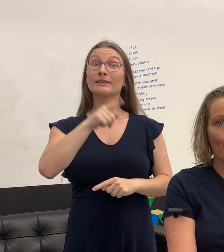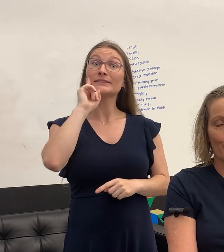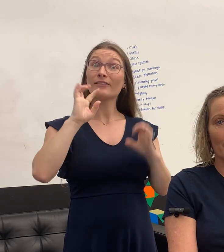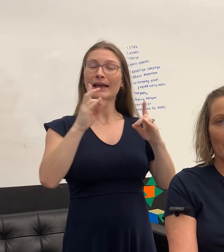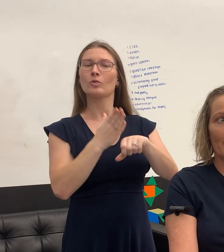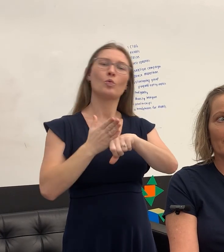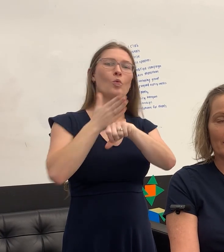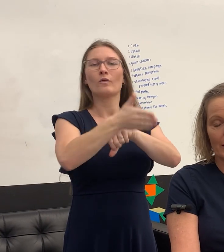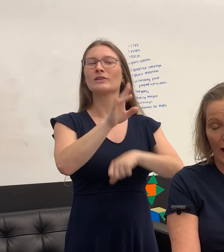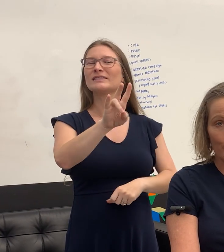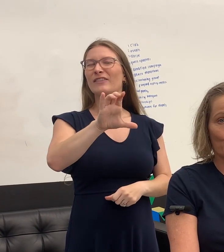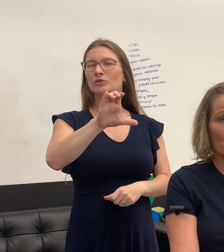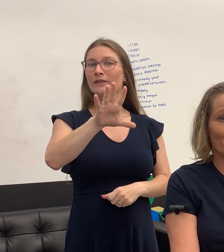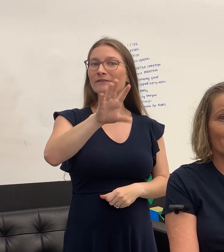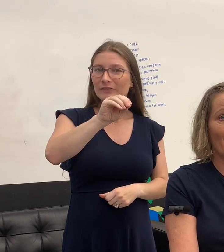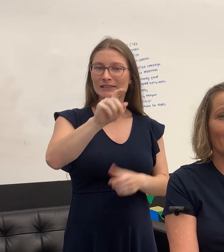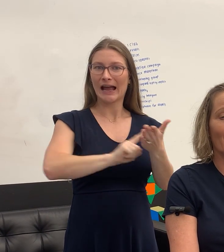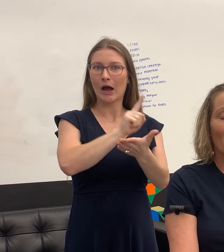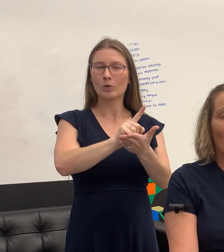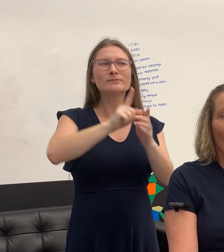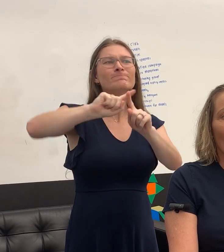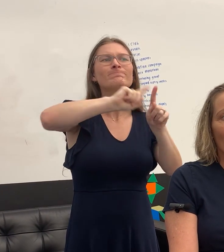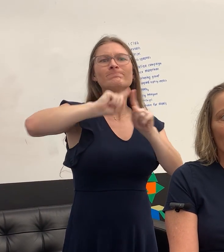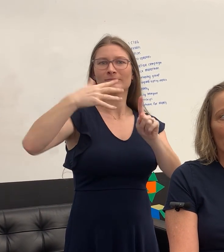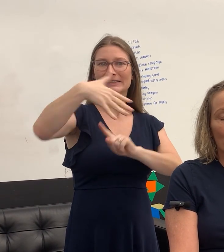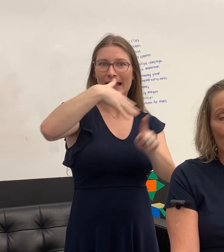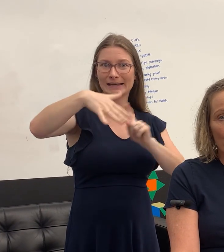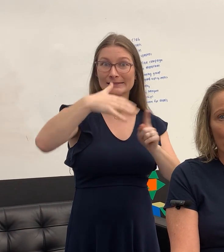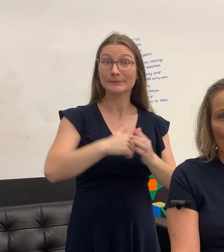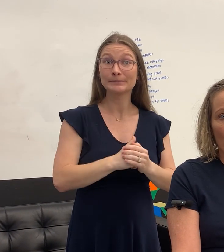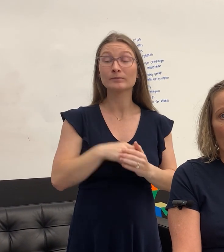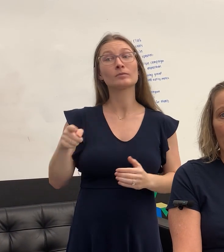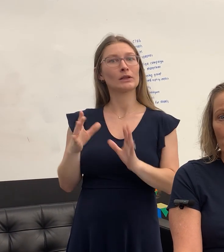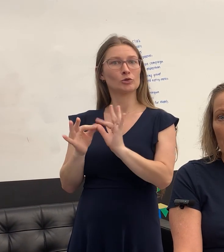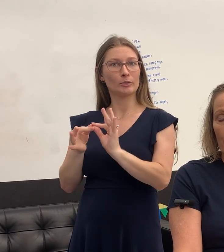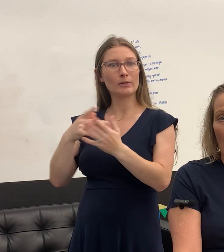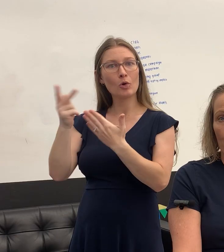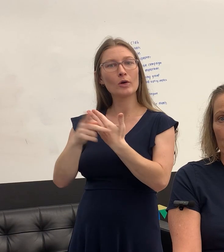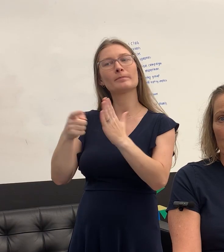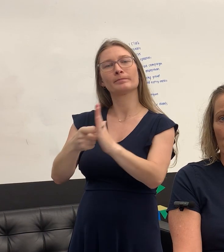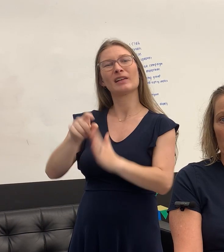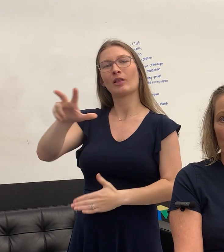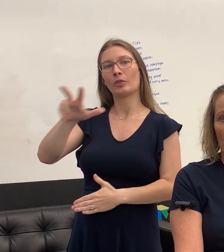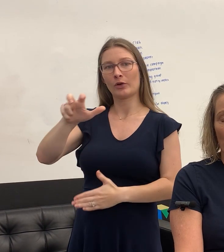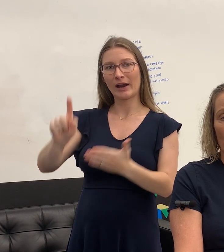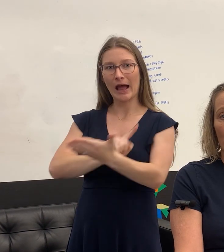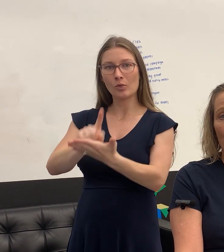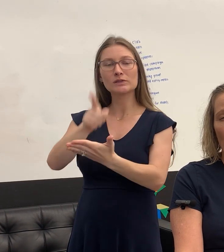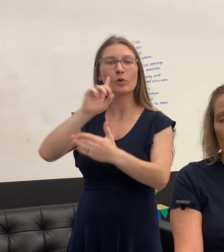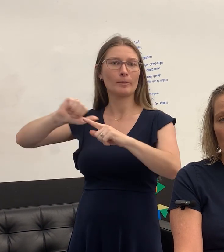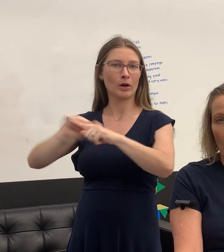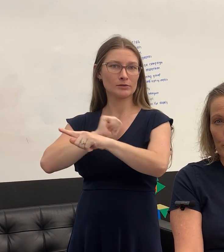750 hours in classrooms in different settings. And in the interpreting program, they have 300 hours of practicum